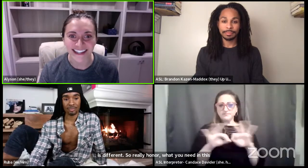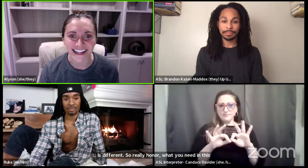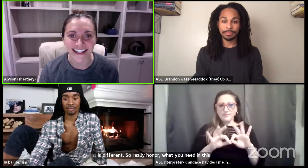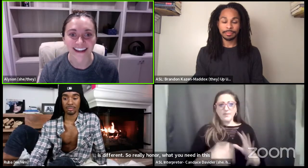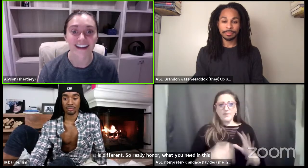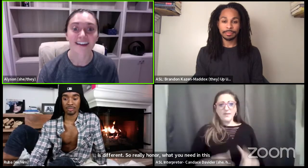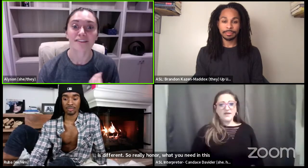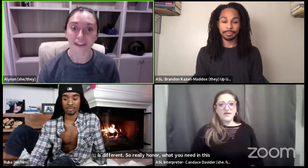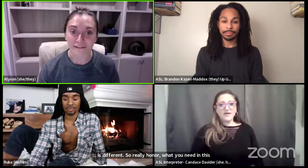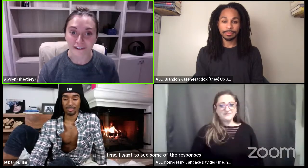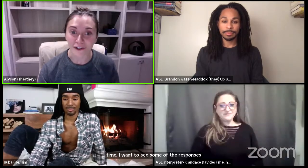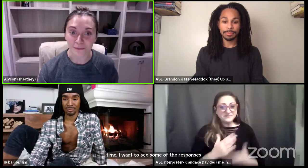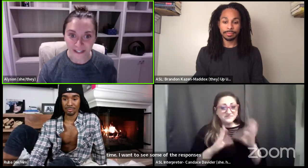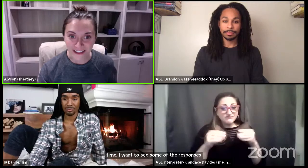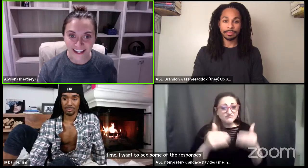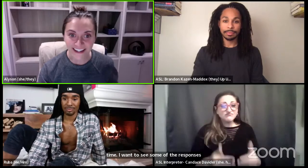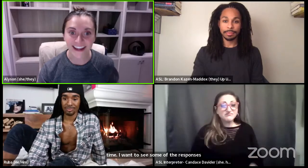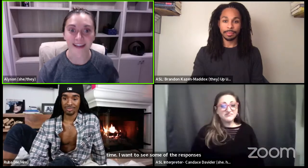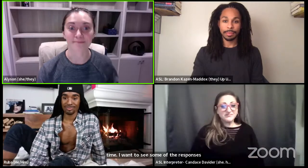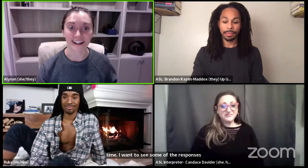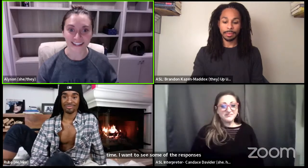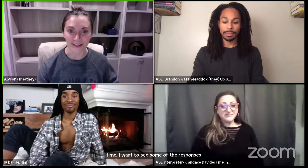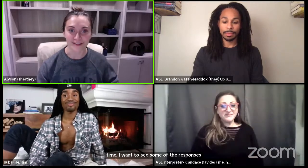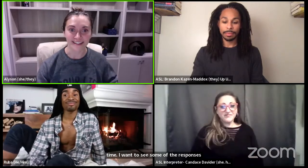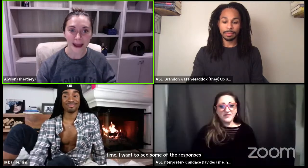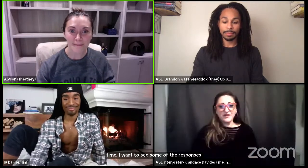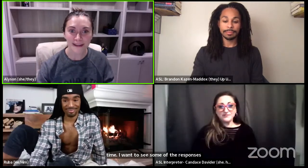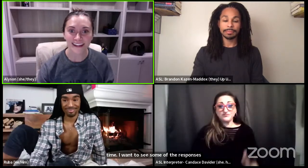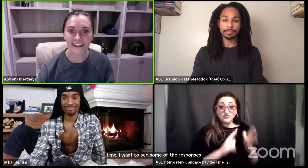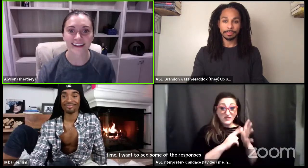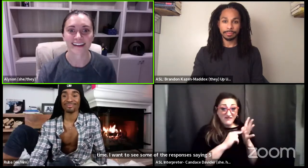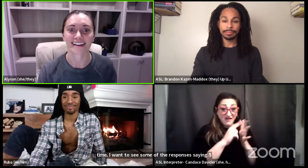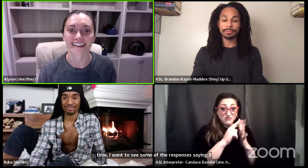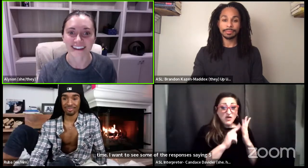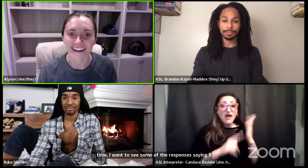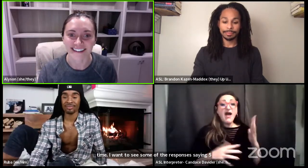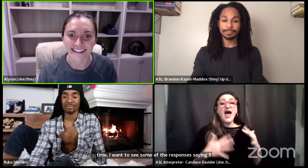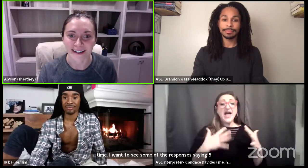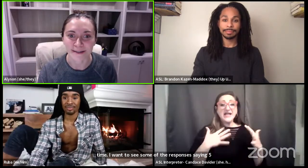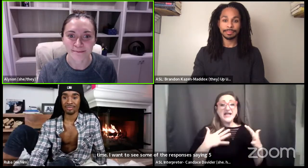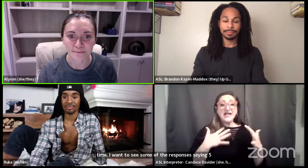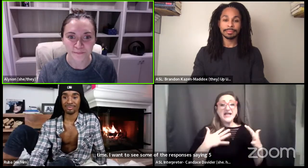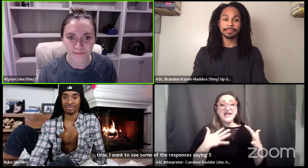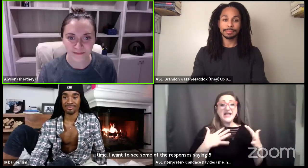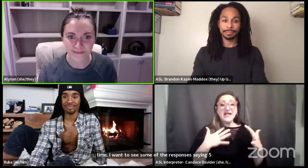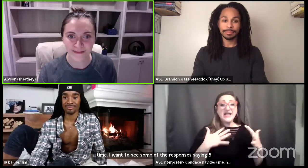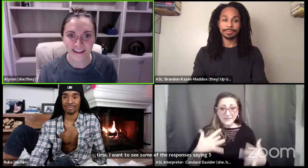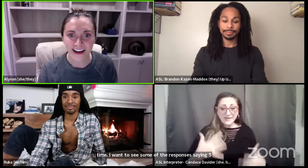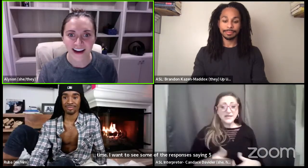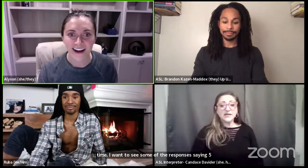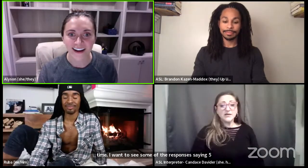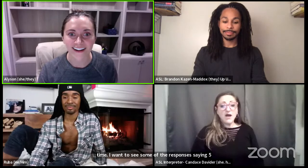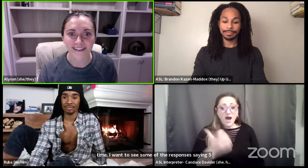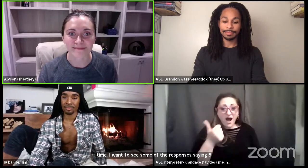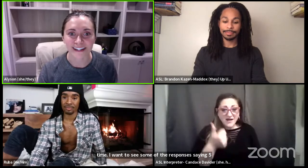responses saying five-finger breathing and bilateral tapping. Awesome.